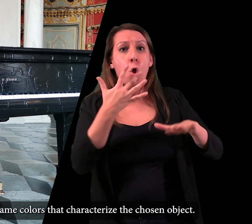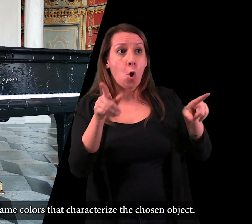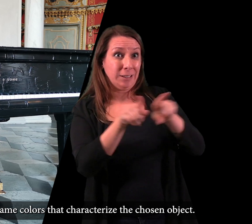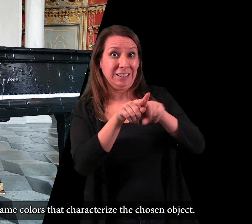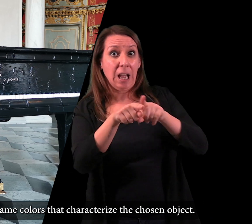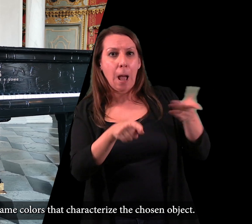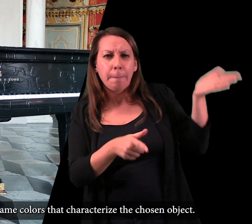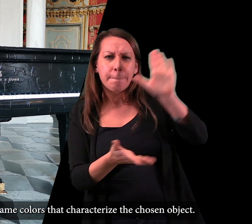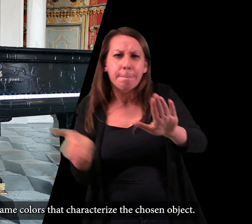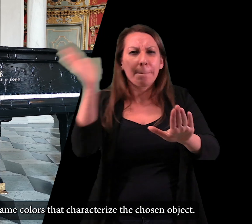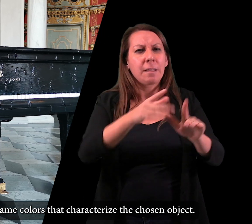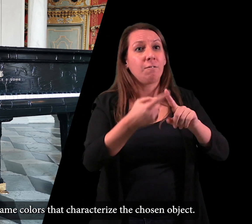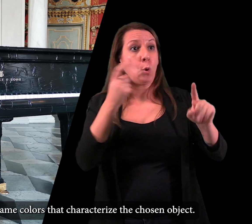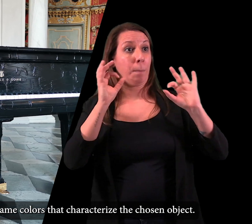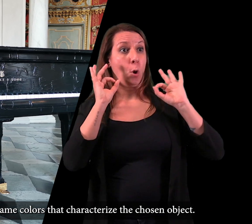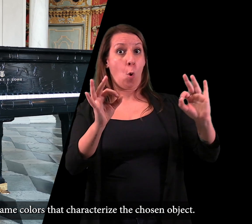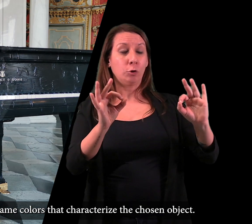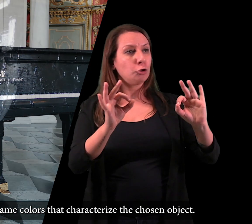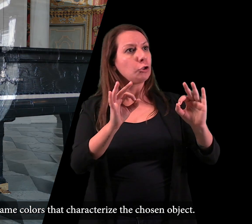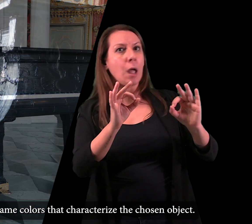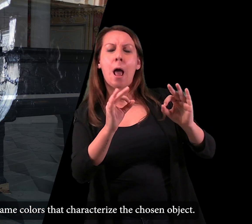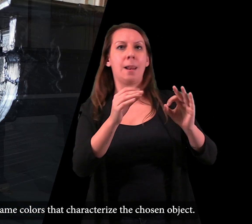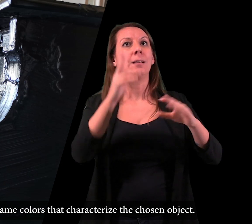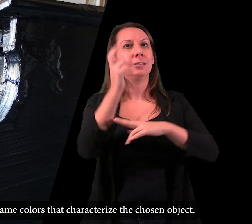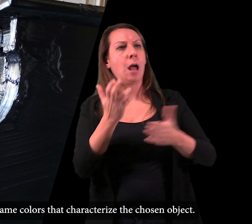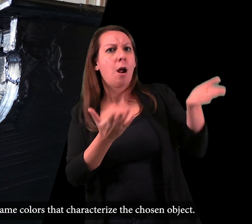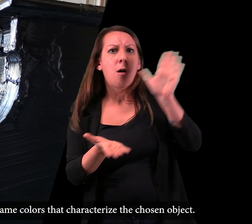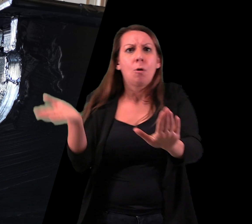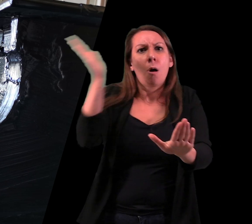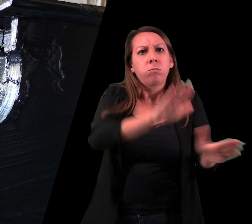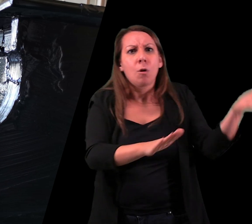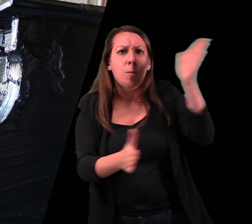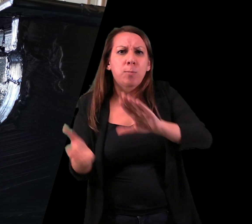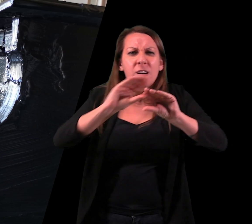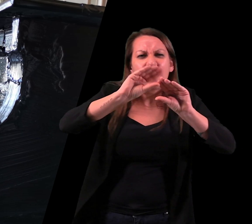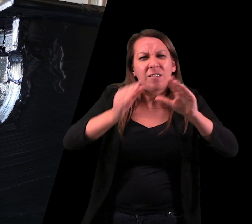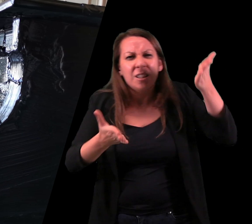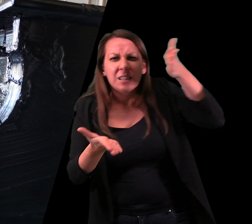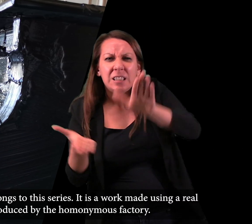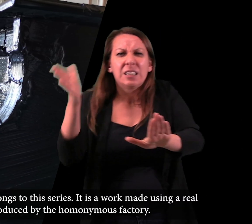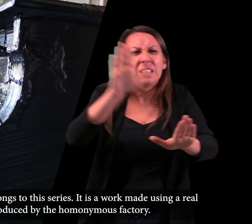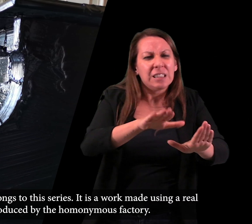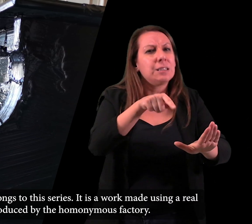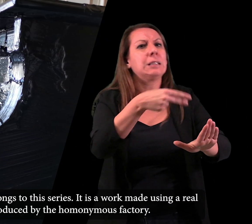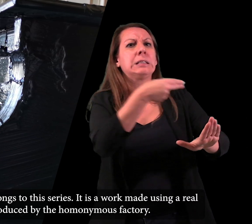using for his painting the same colours that characterise the chosen object